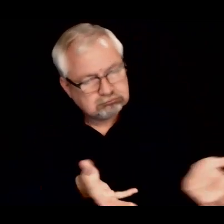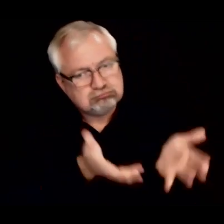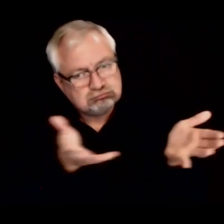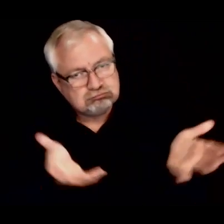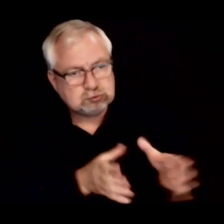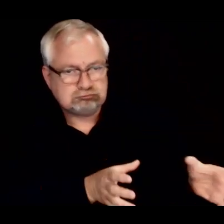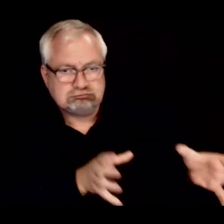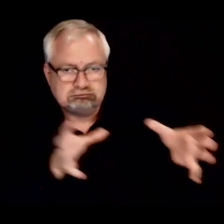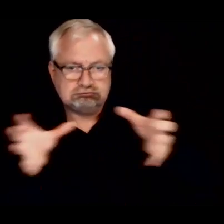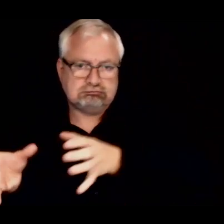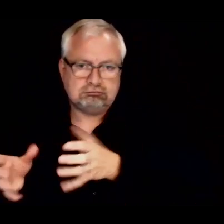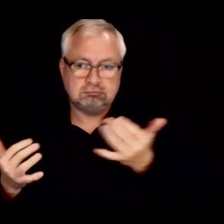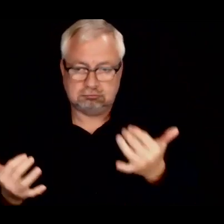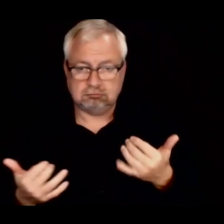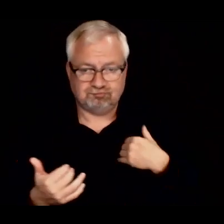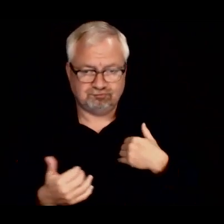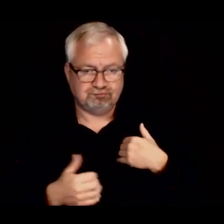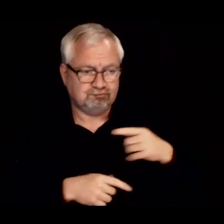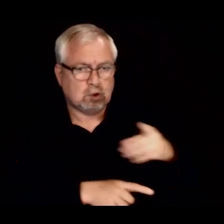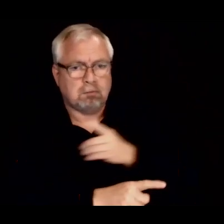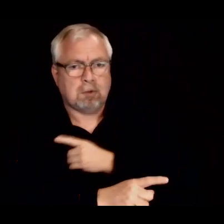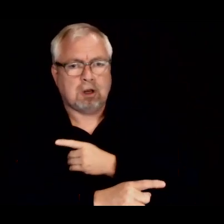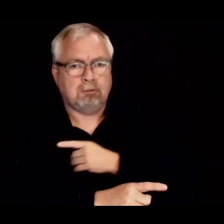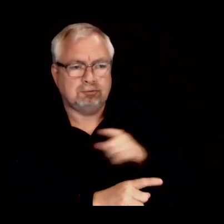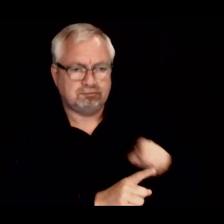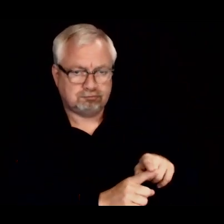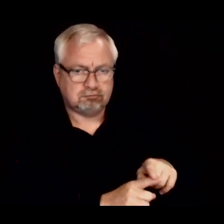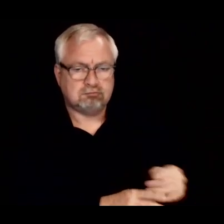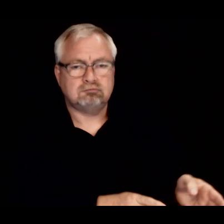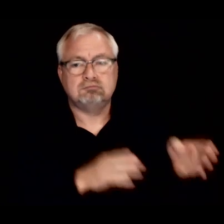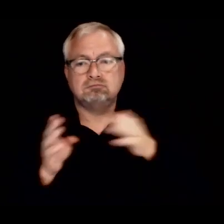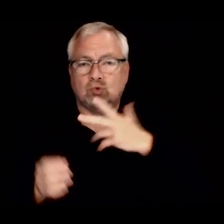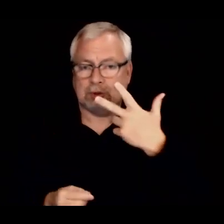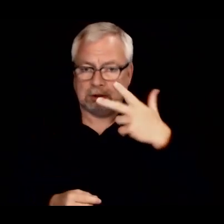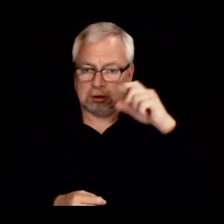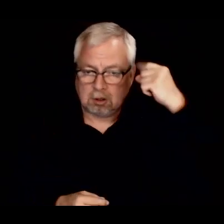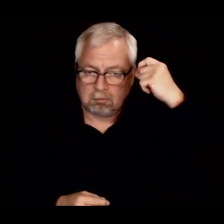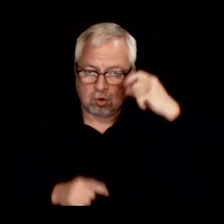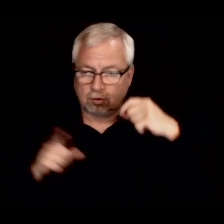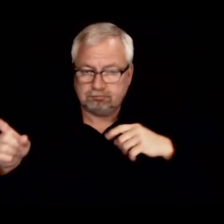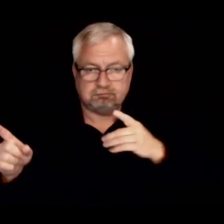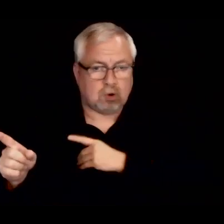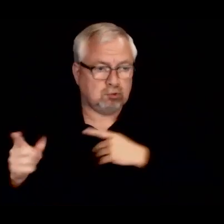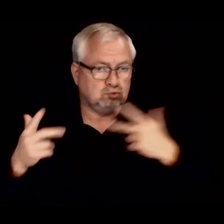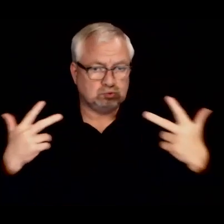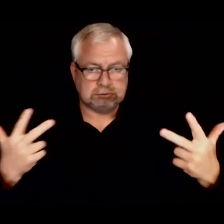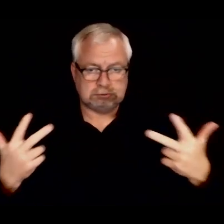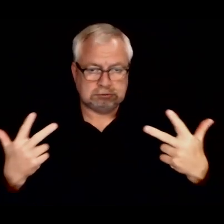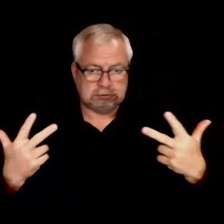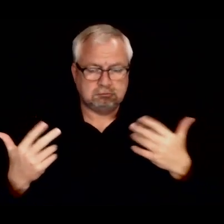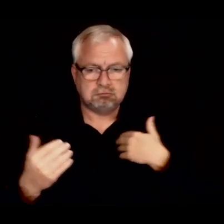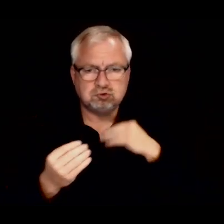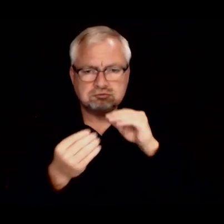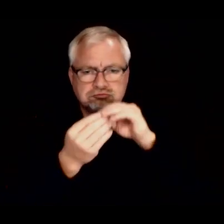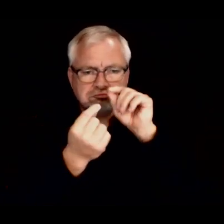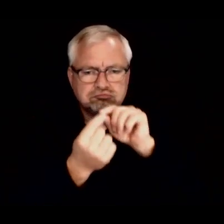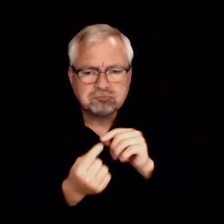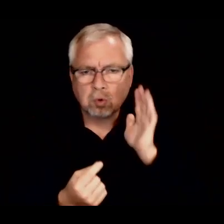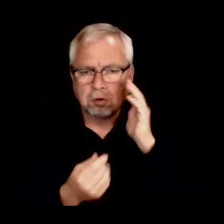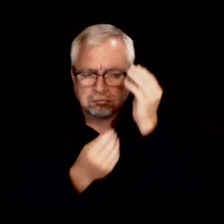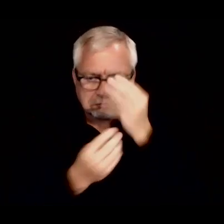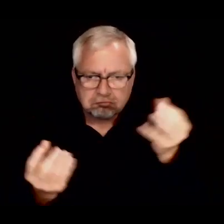and our community partners are working to finalize the details, and we'll be getting that out to communities locally. Our goal is